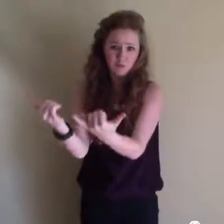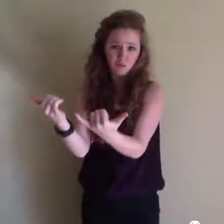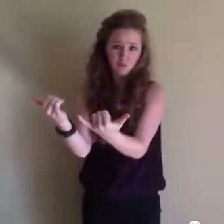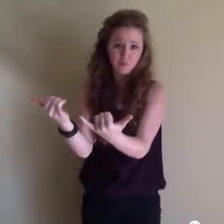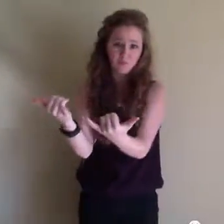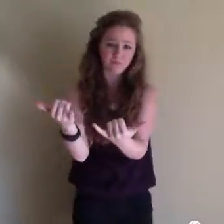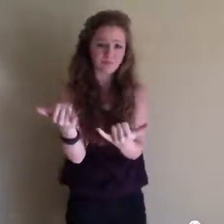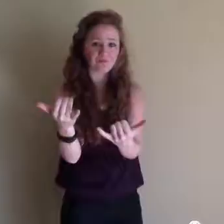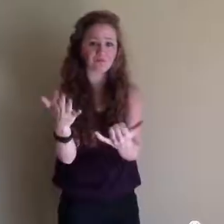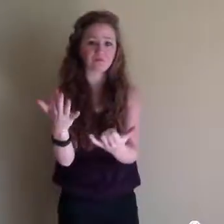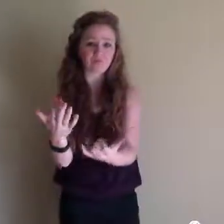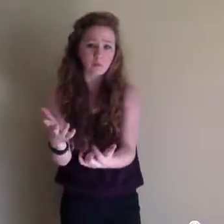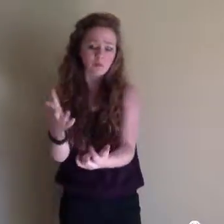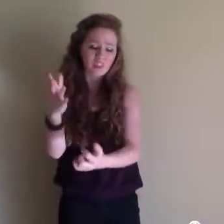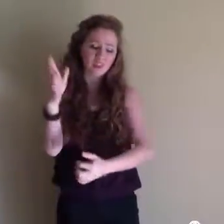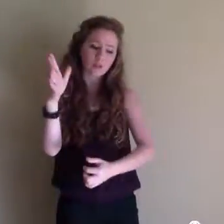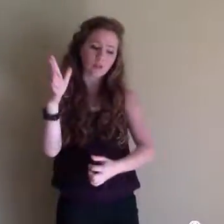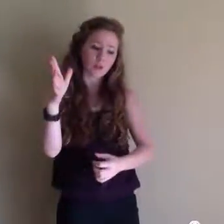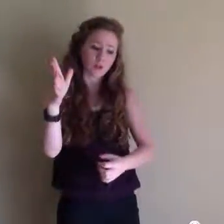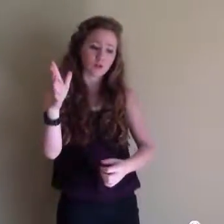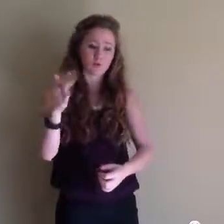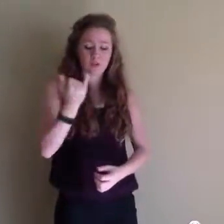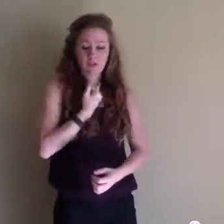It's like different countries nowadays.